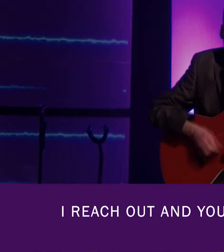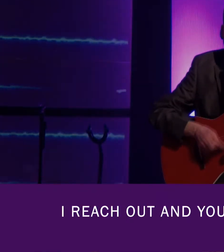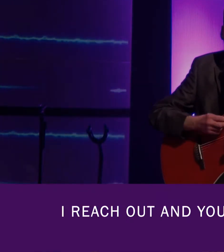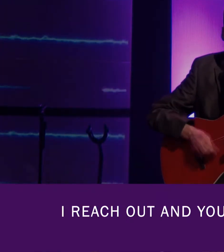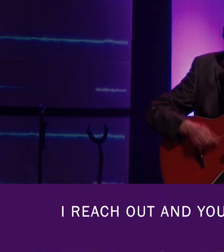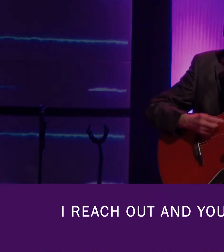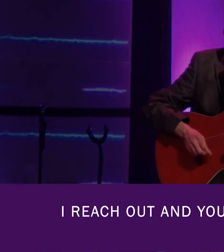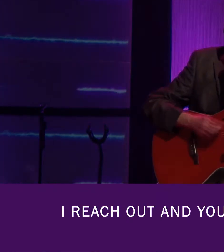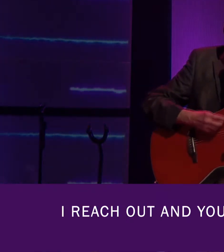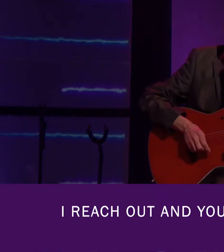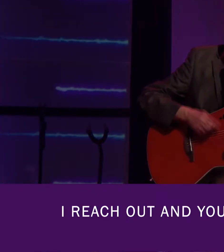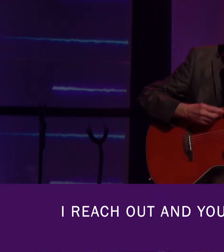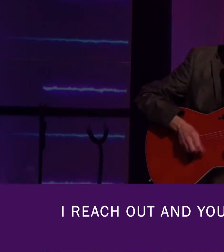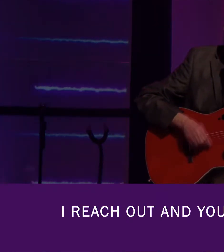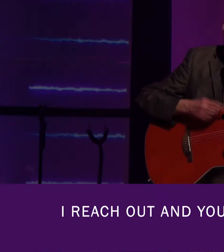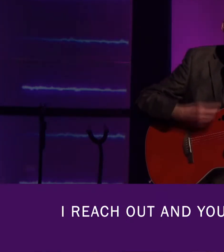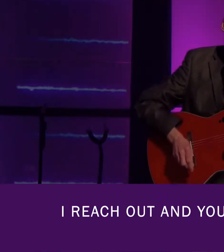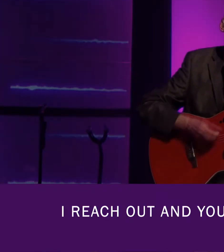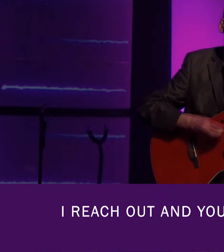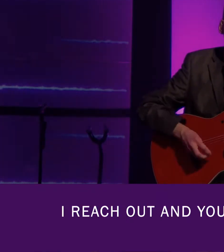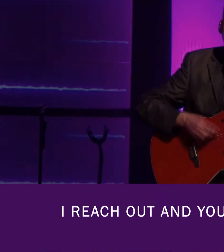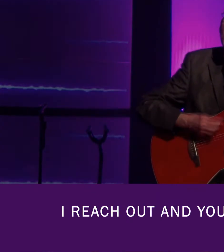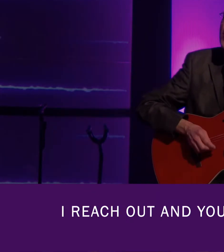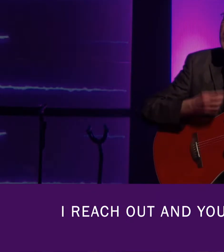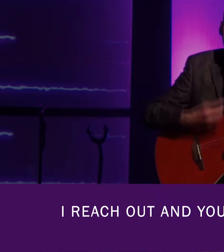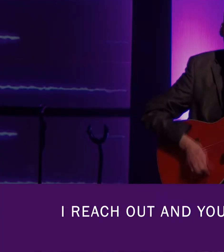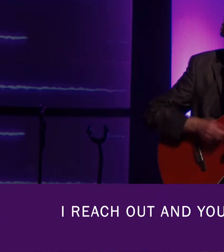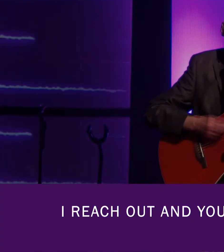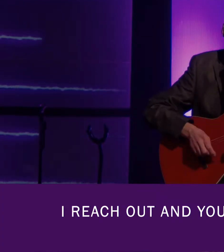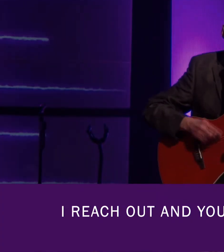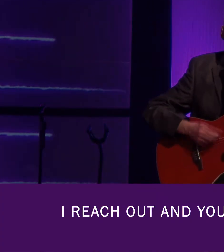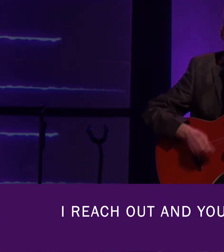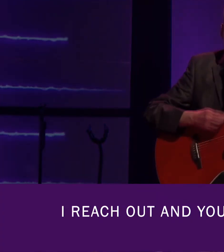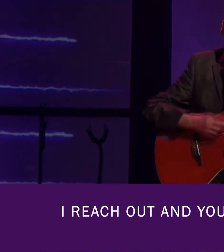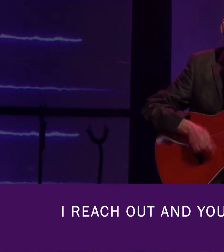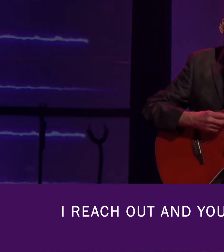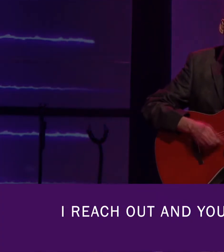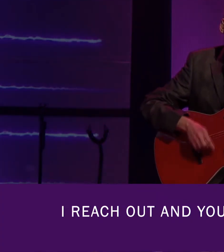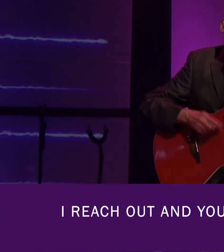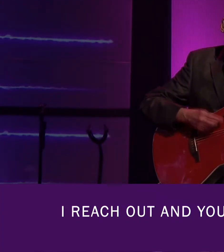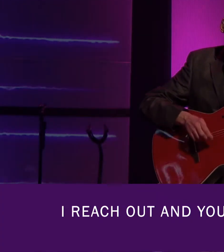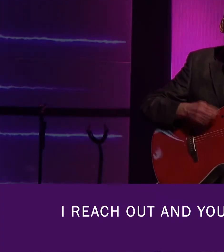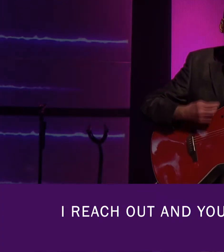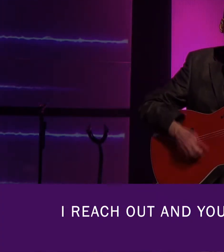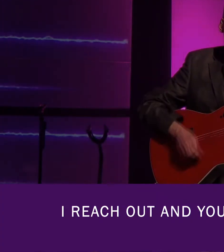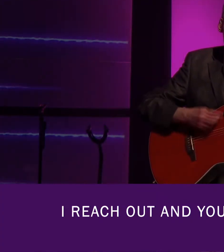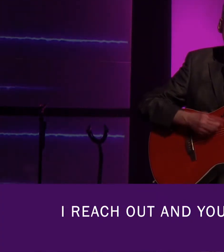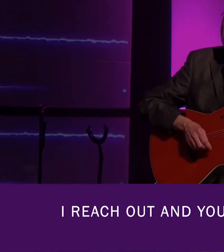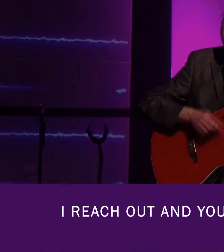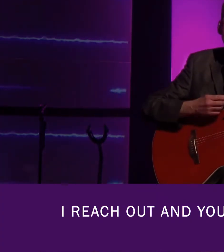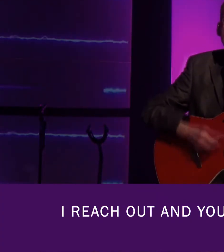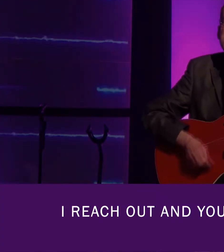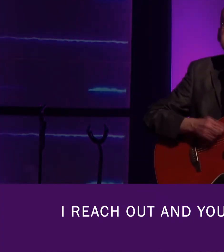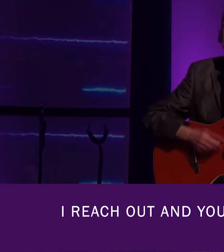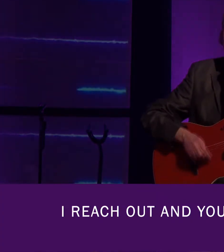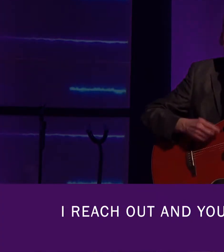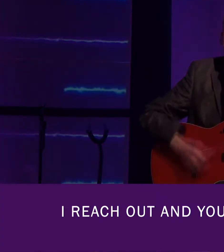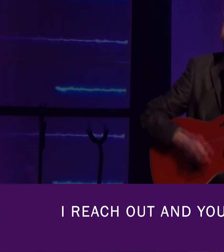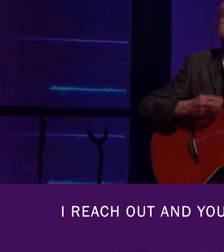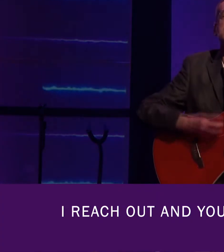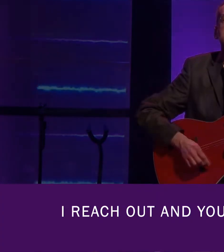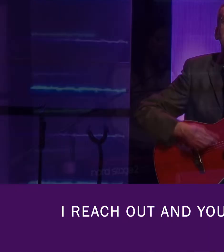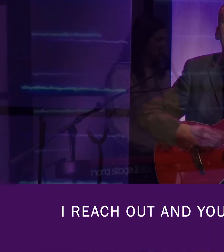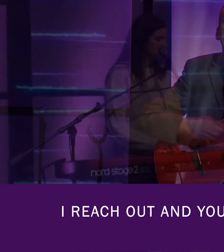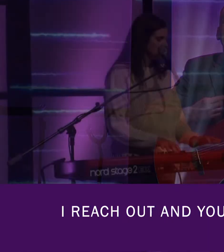I reach out and you find me in the